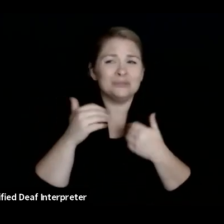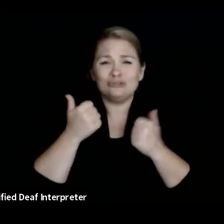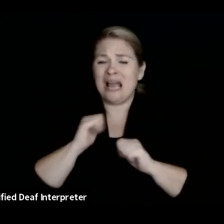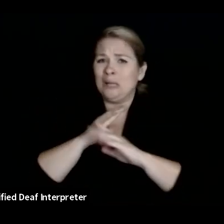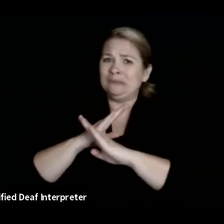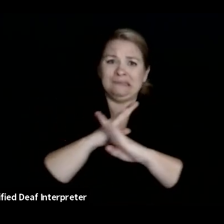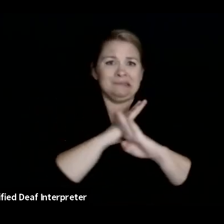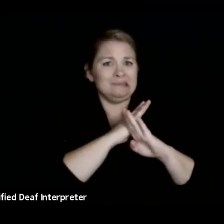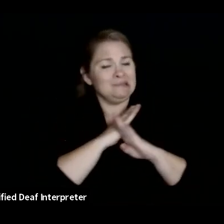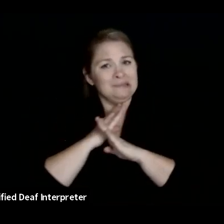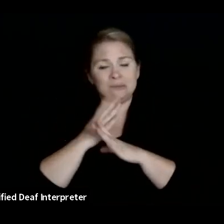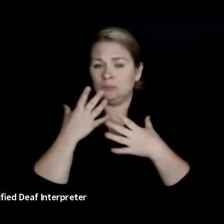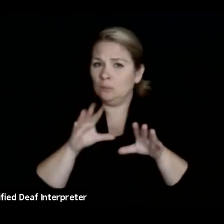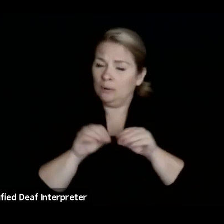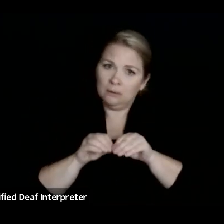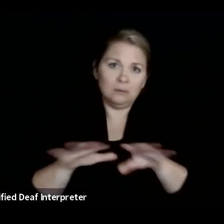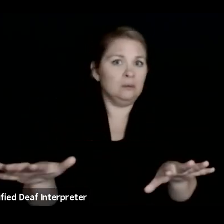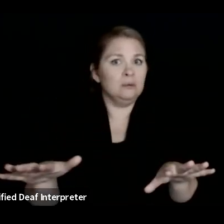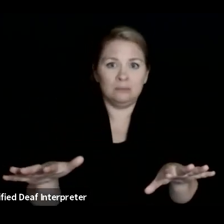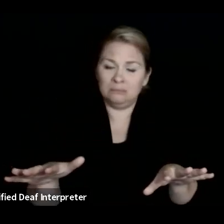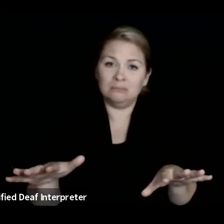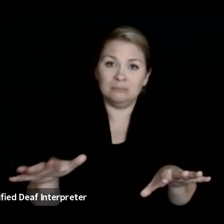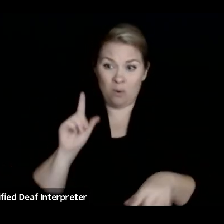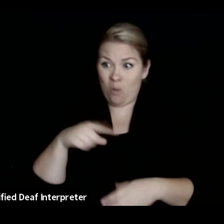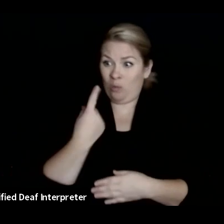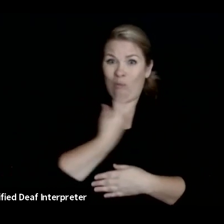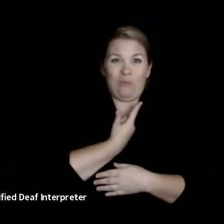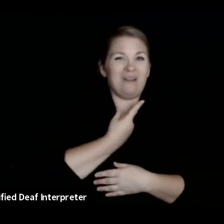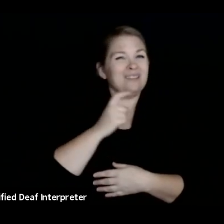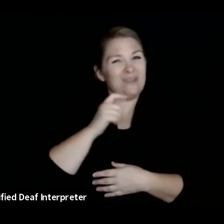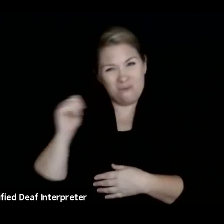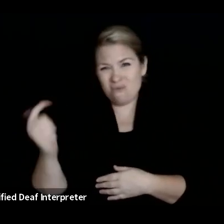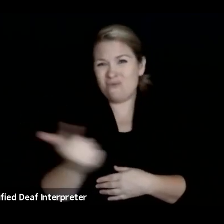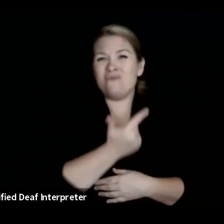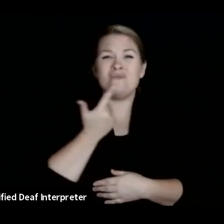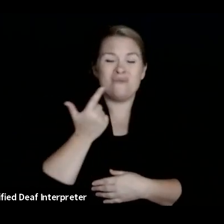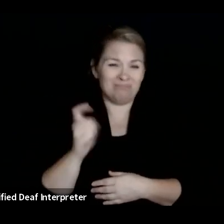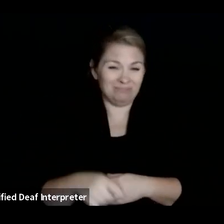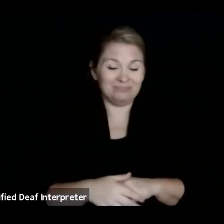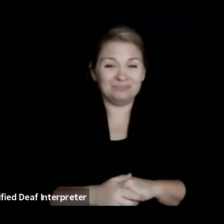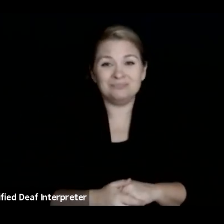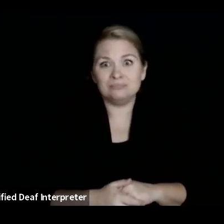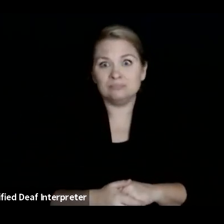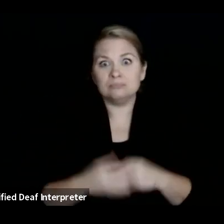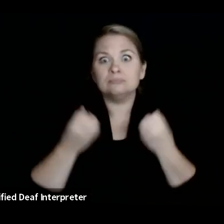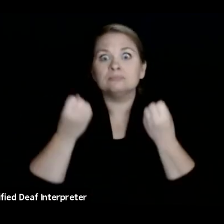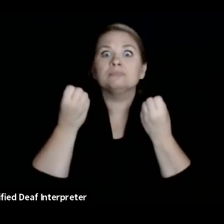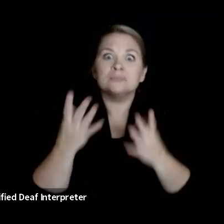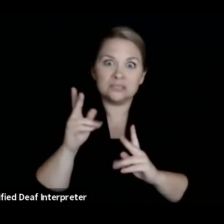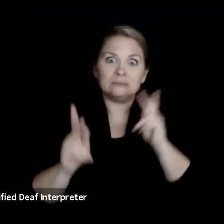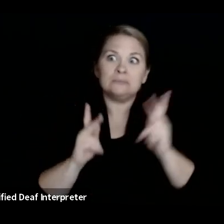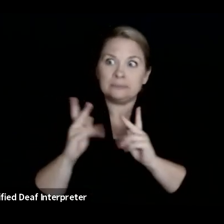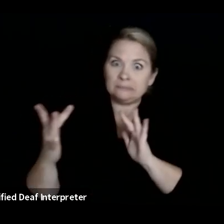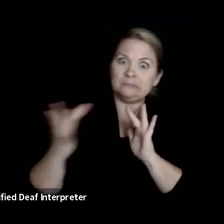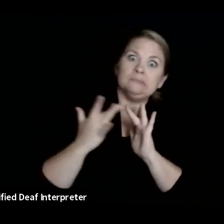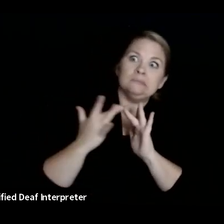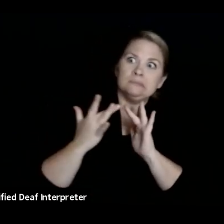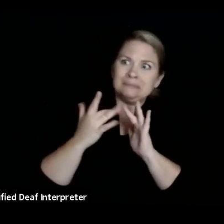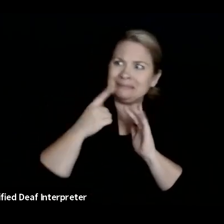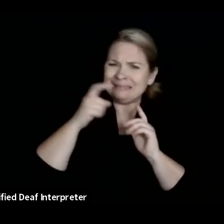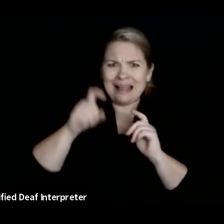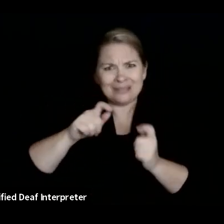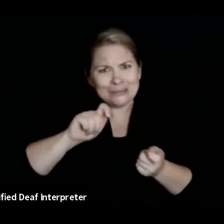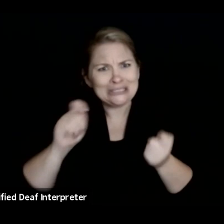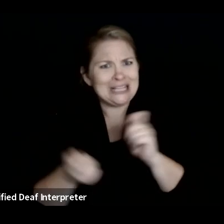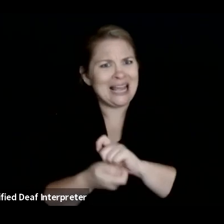And I often get emails from people saying, you need to make a change. You need to do this. But we can't do this on our own.